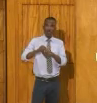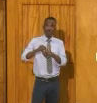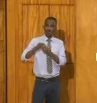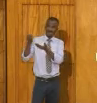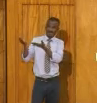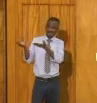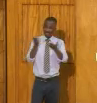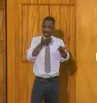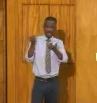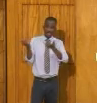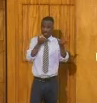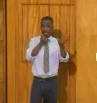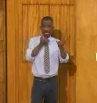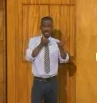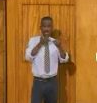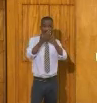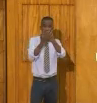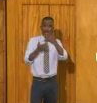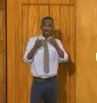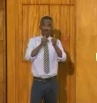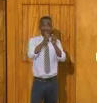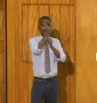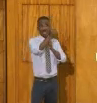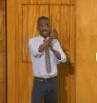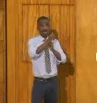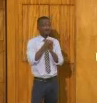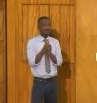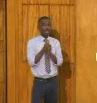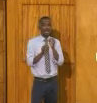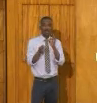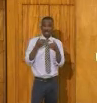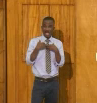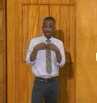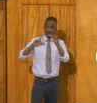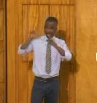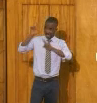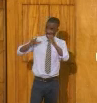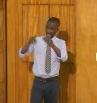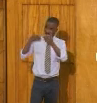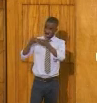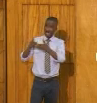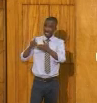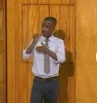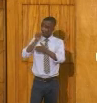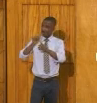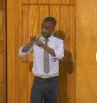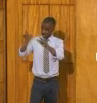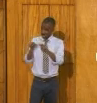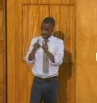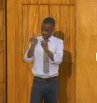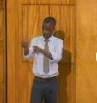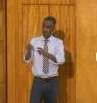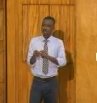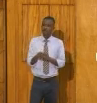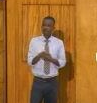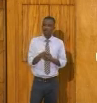several kilometers, right, for testing. Meaning that if I have a lab close to my area, I should be able to go there rather than allowing